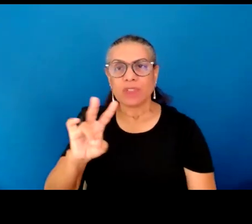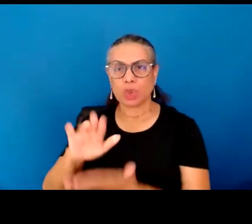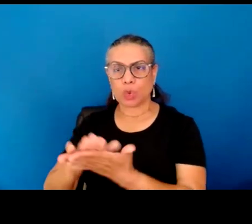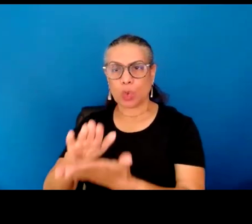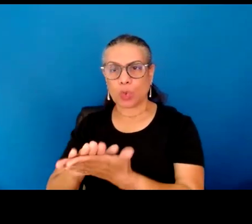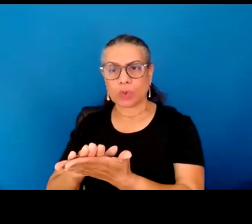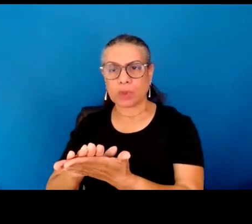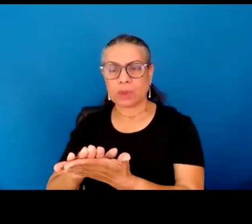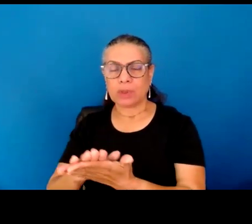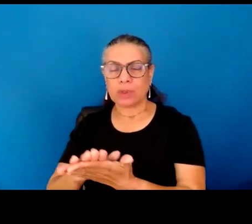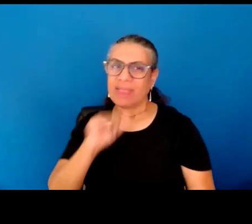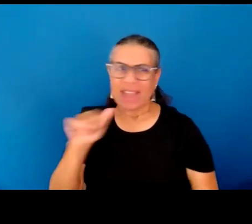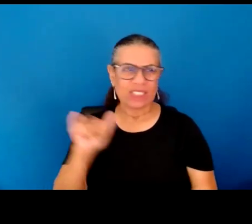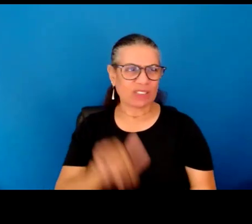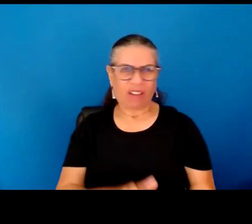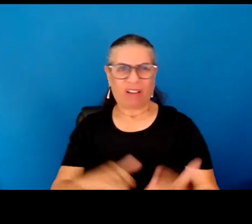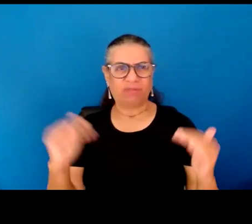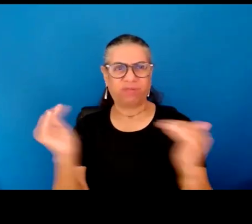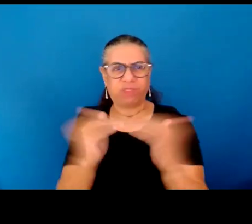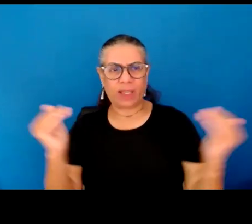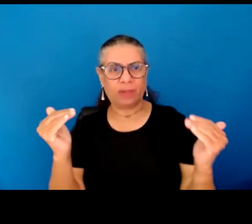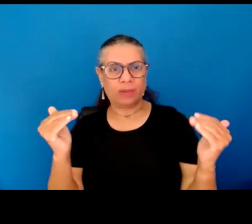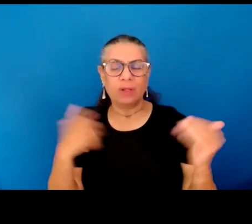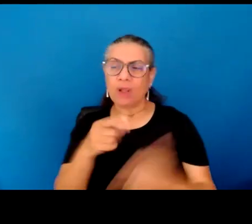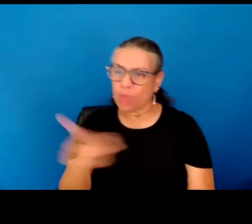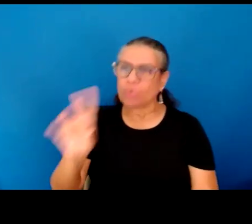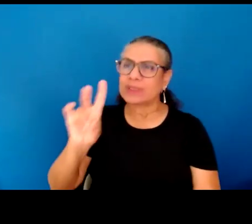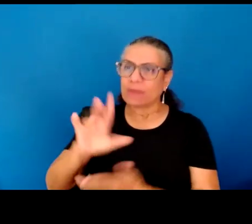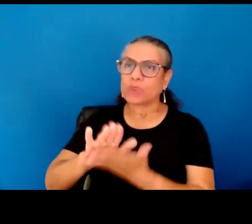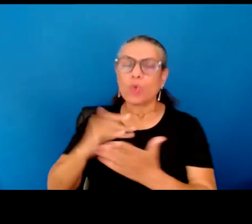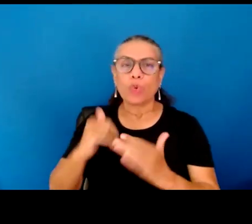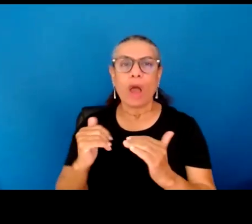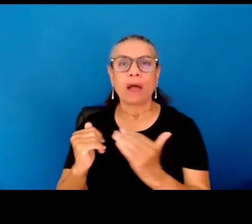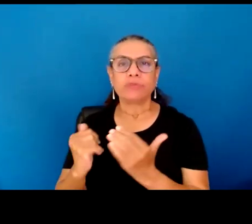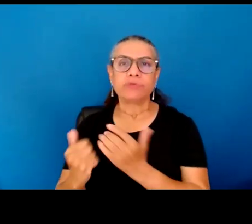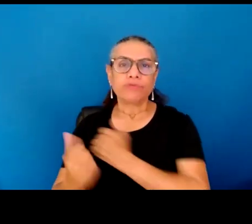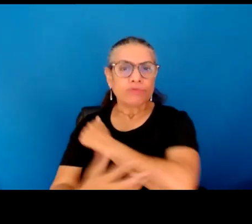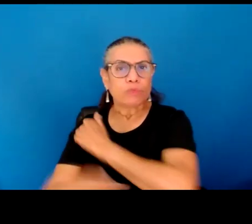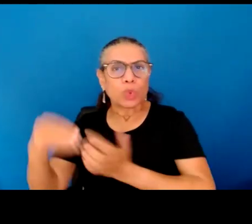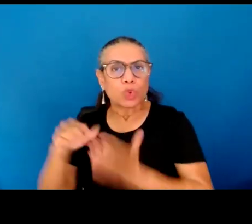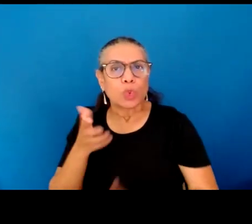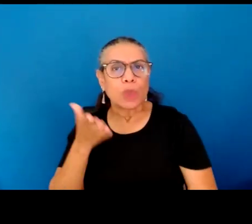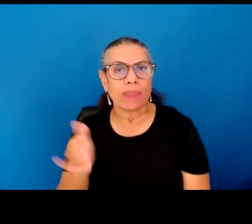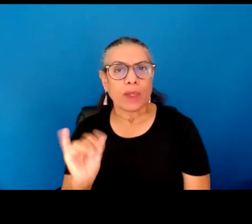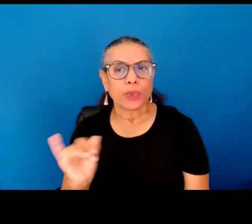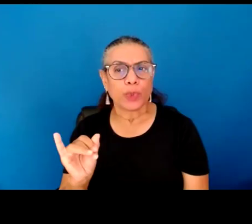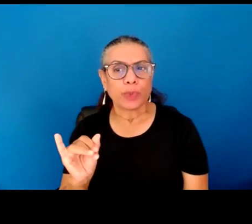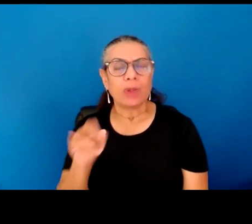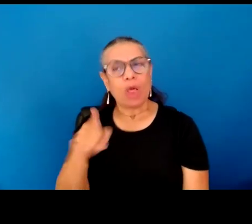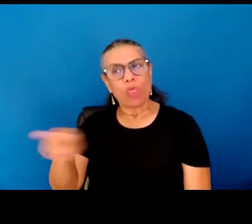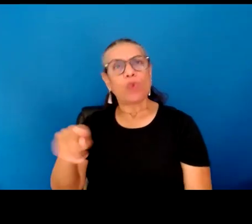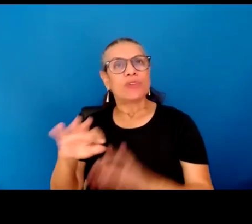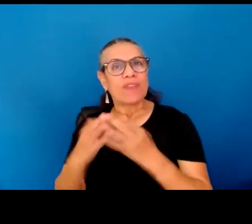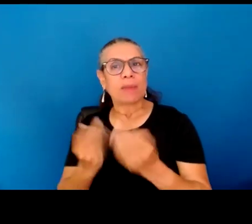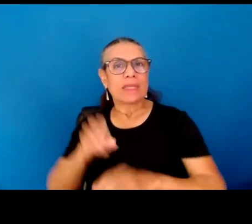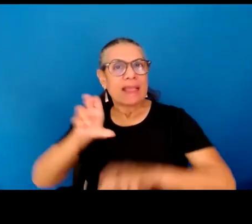and that doesn't feel equitable at all. Those schools also have low-income students there. These families also